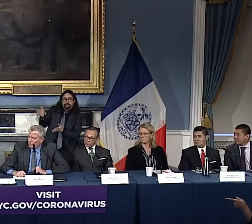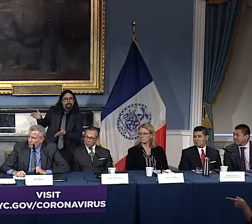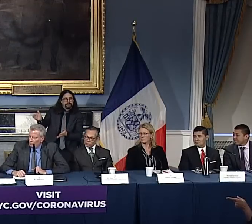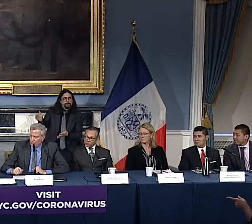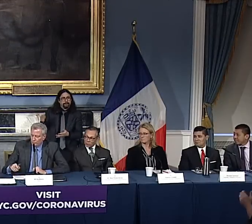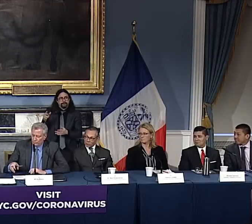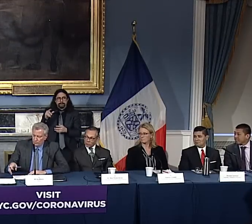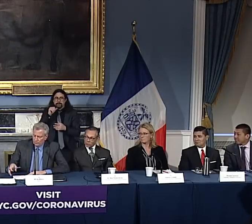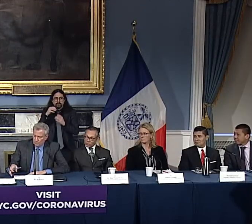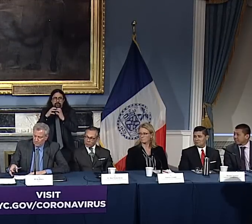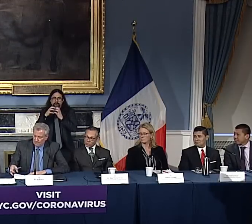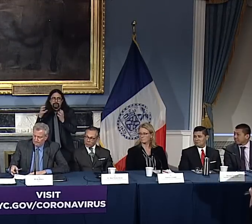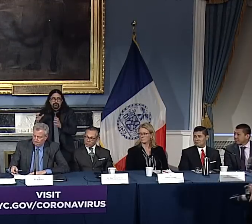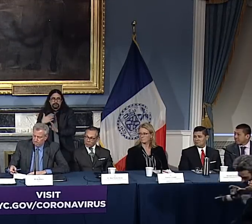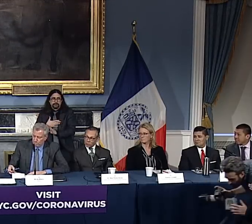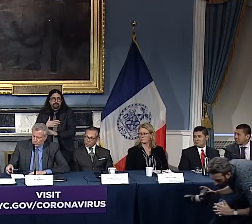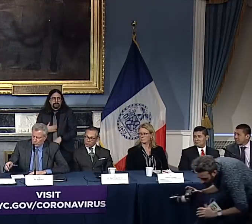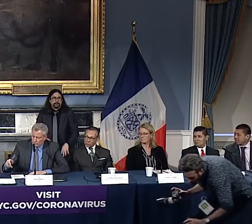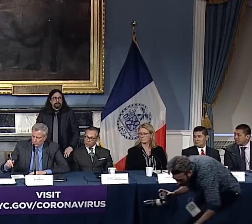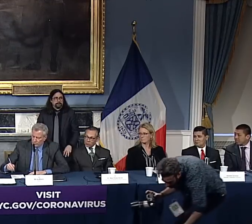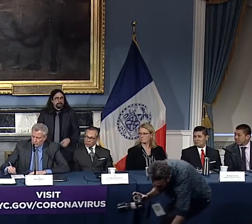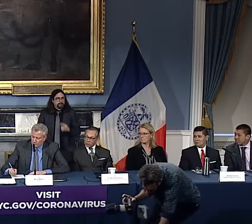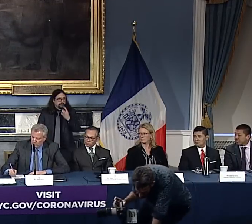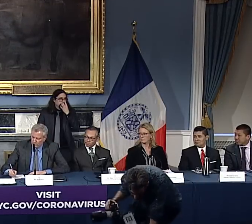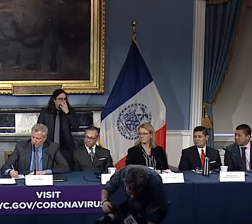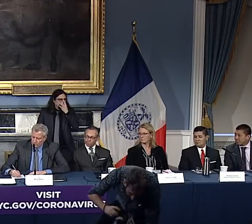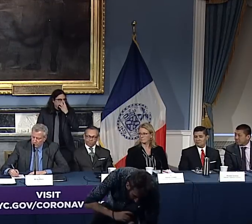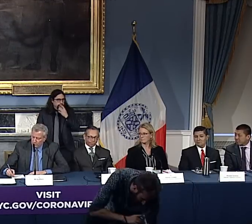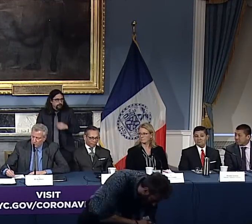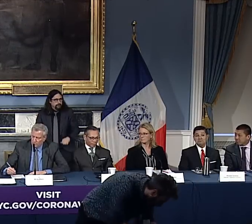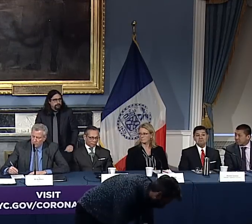the restriction on gatherings going to be enforced?